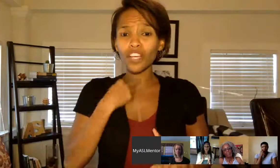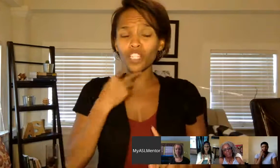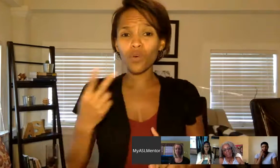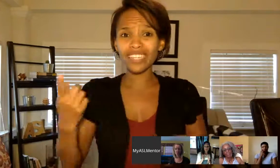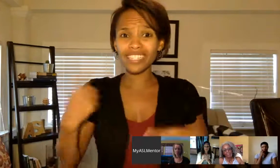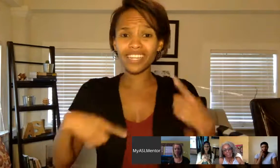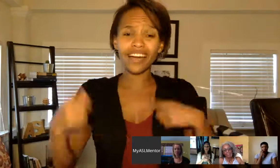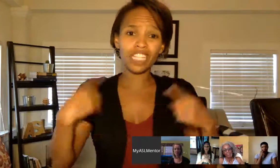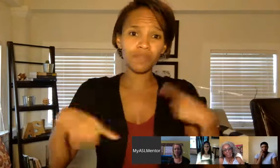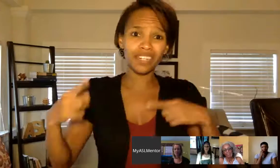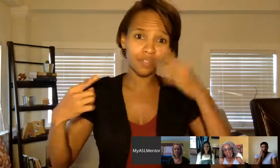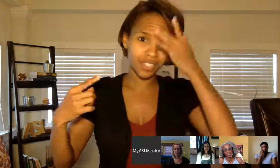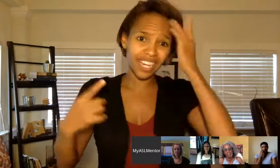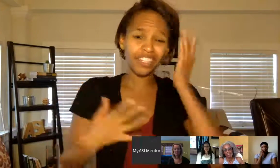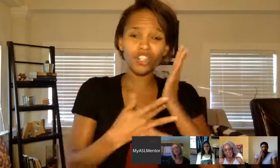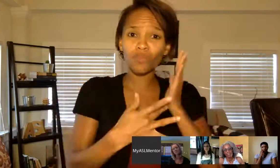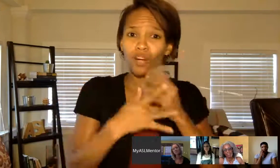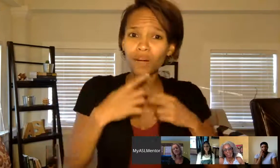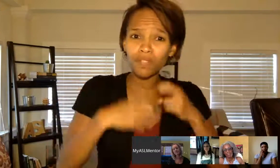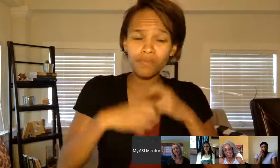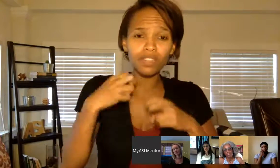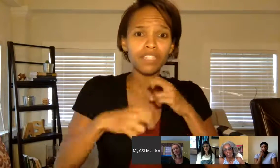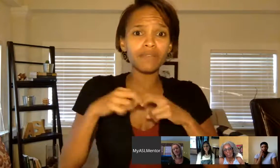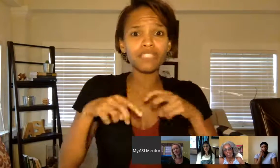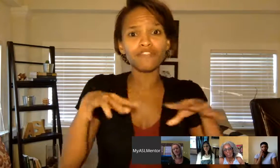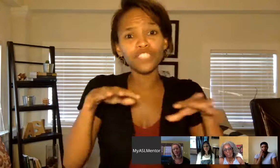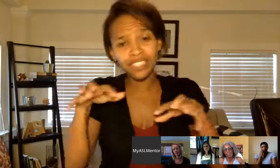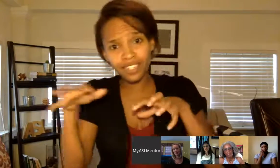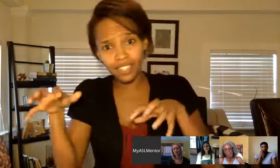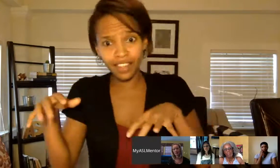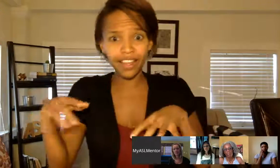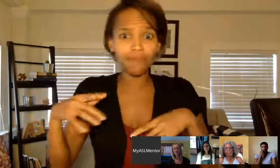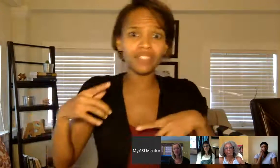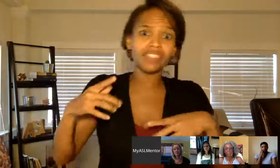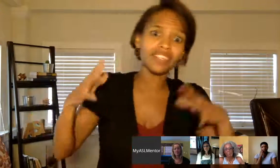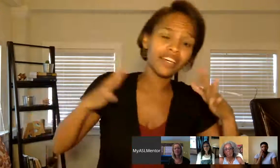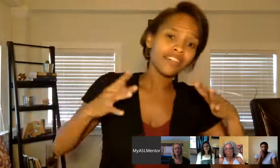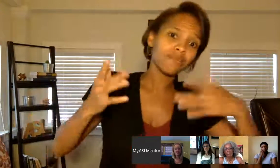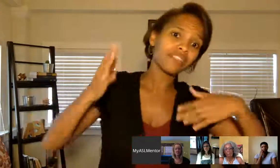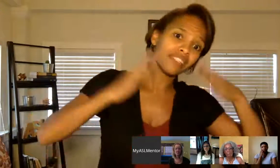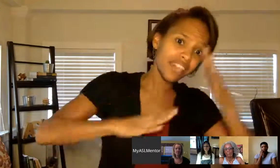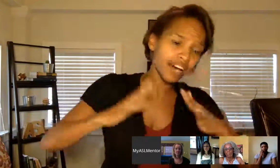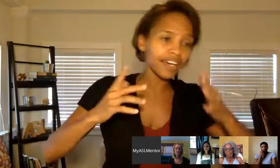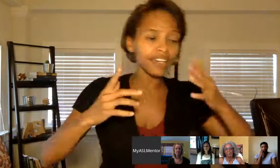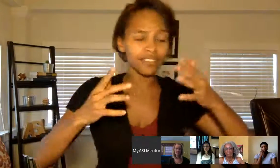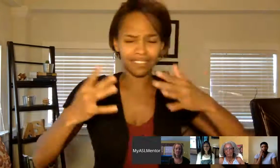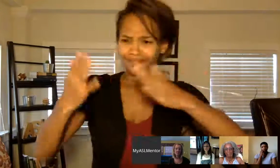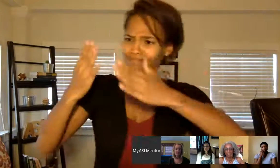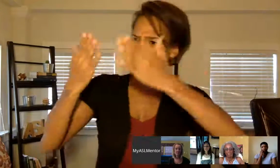I voice while I sign is because with technical problems, sometimes it freezes, and then I miss a